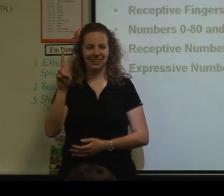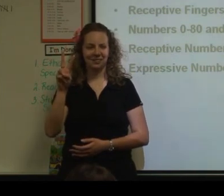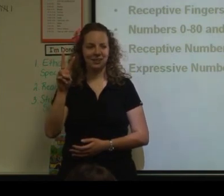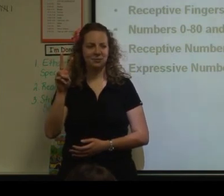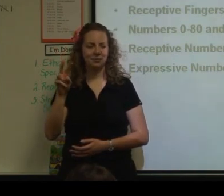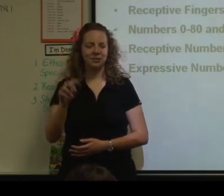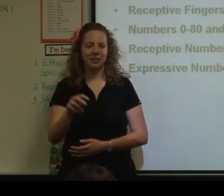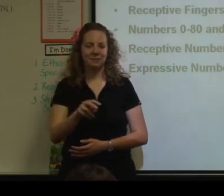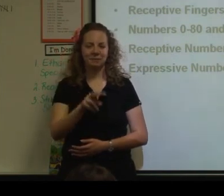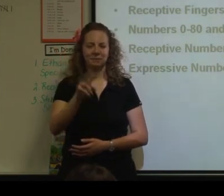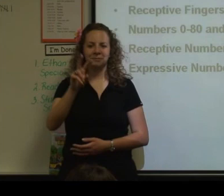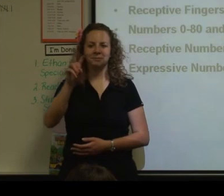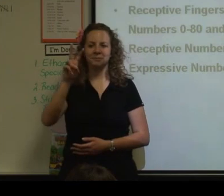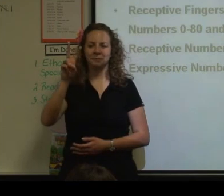Okay, ready? One more time.